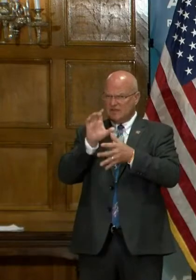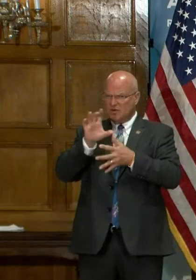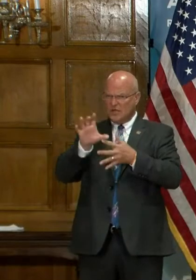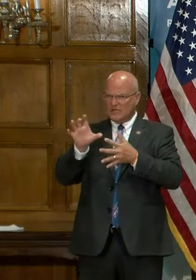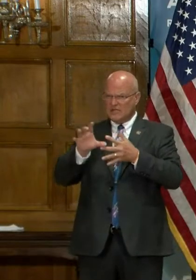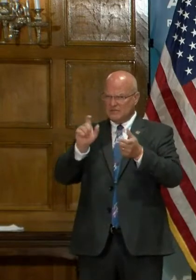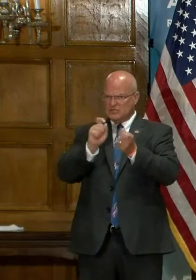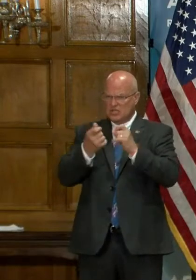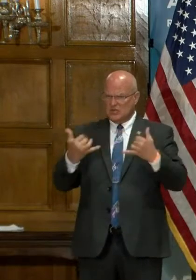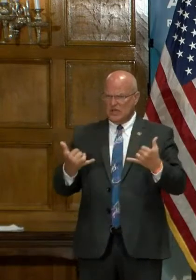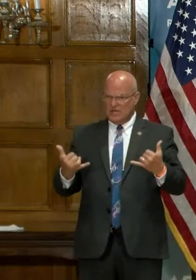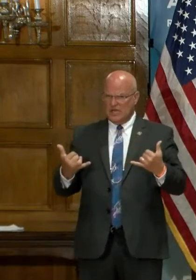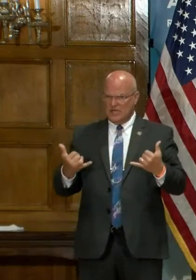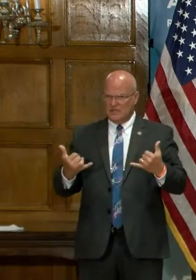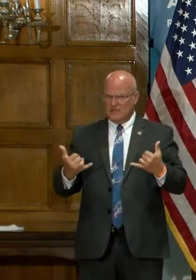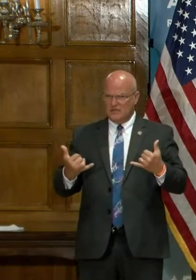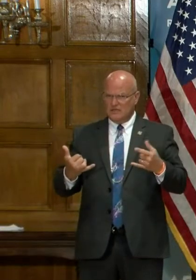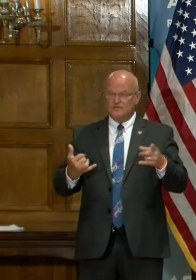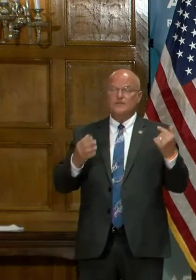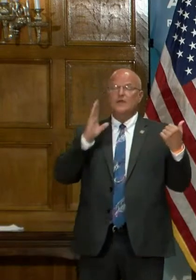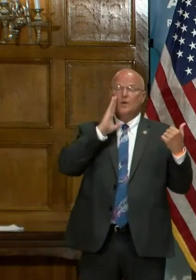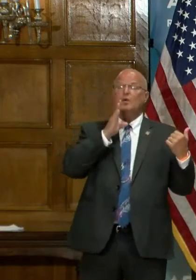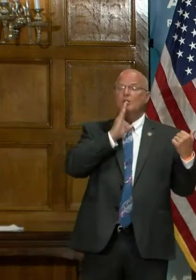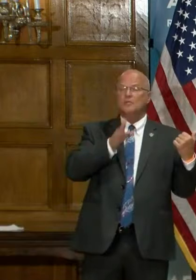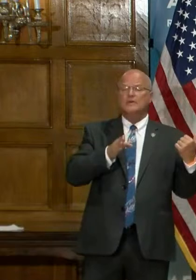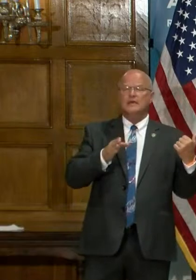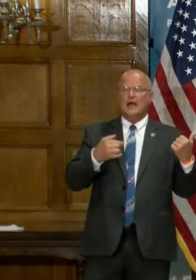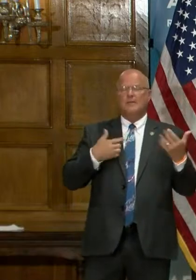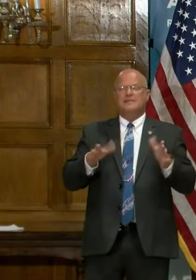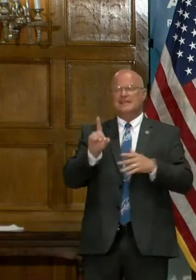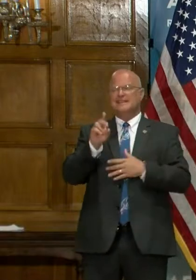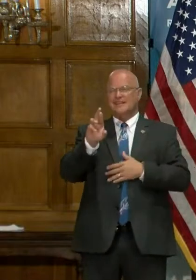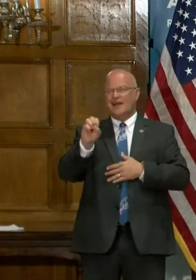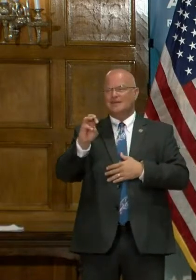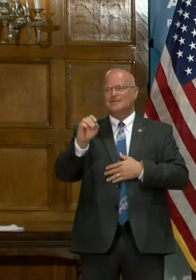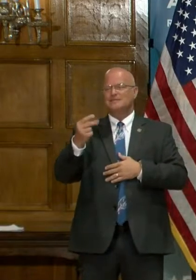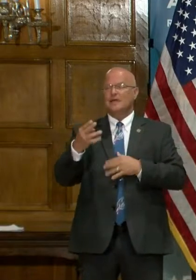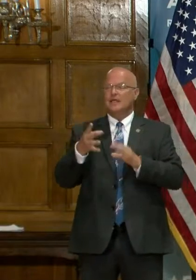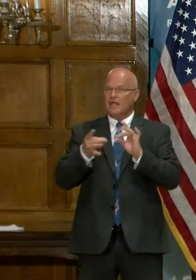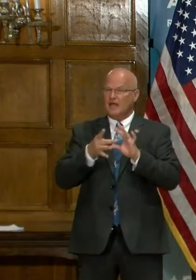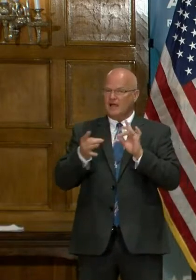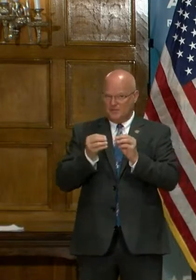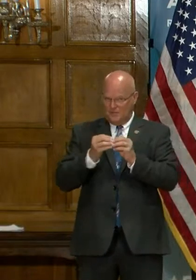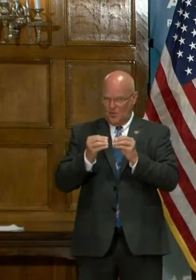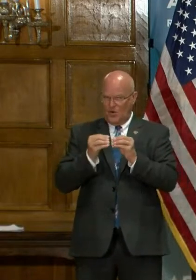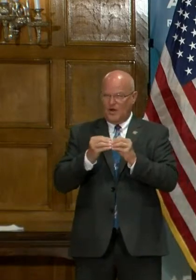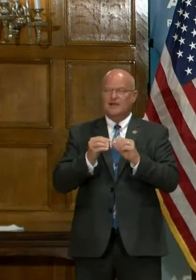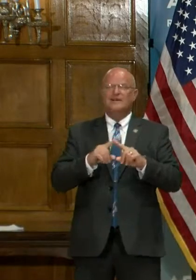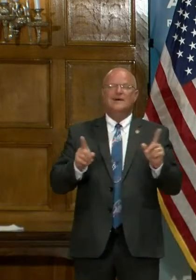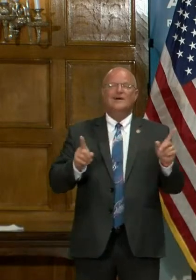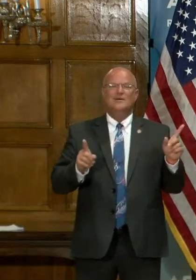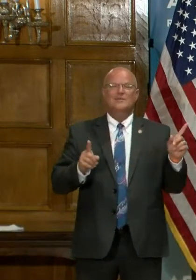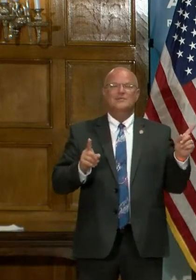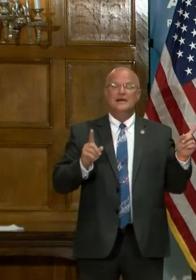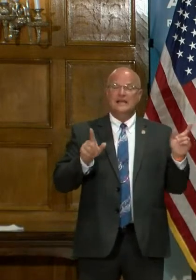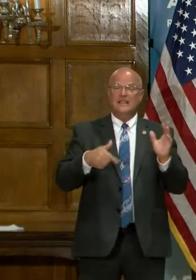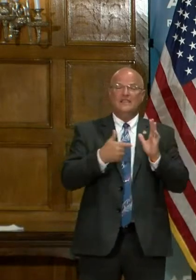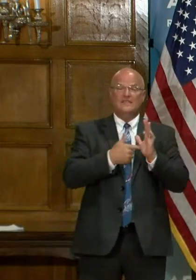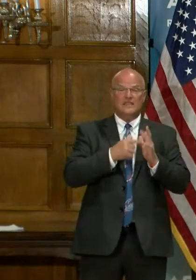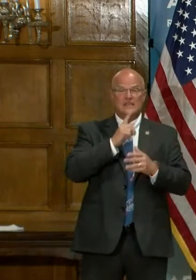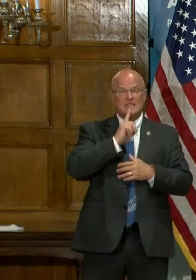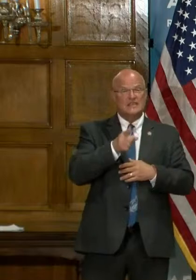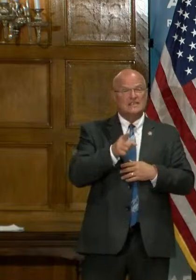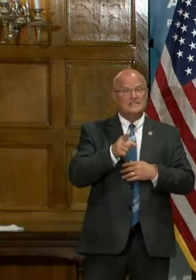criteria that's being changed right now? It will be, and I'm going to let Dr. Smith make sure I cover things, but this